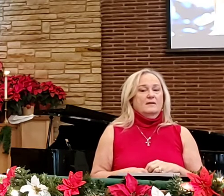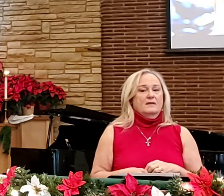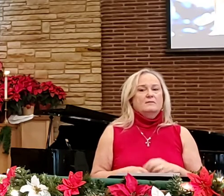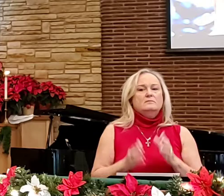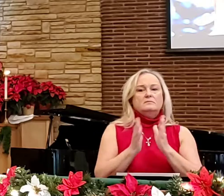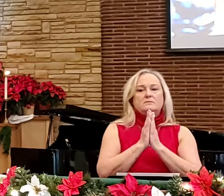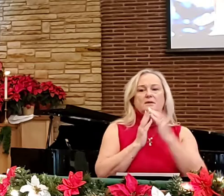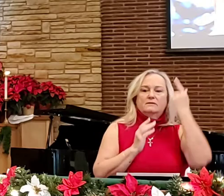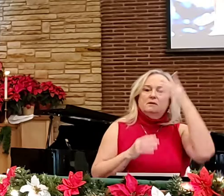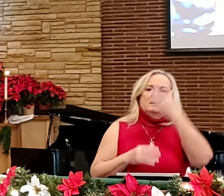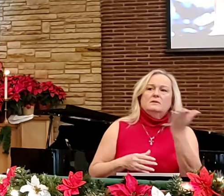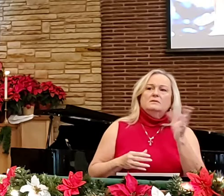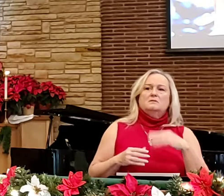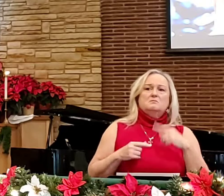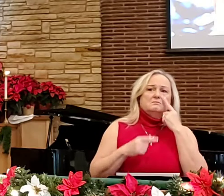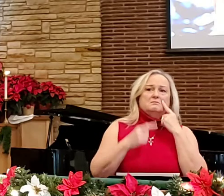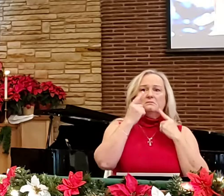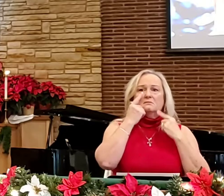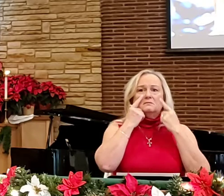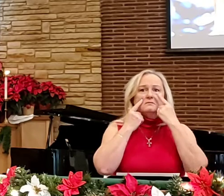We pray for those who mourn,